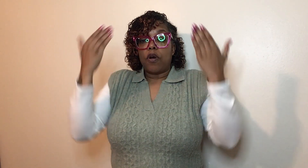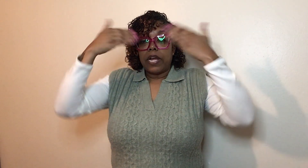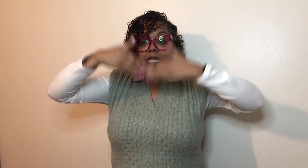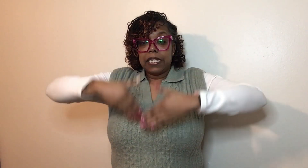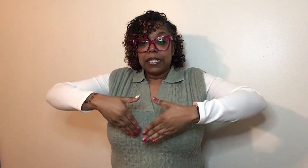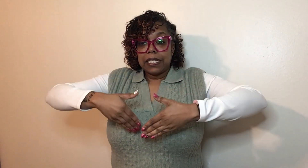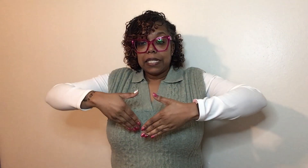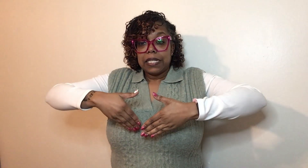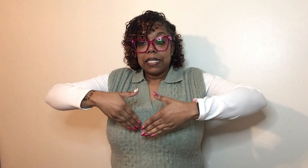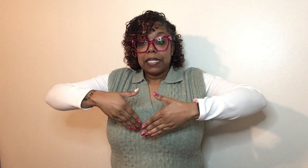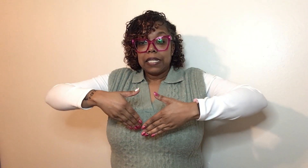darkness,